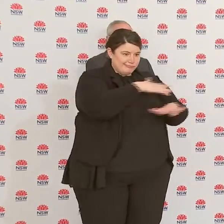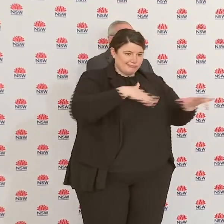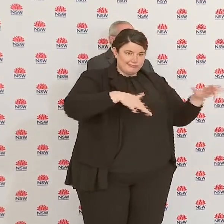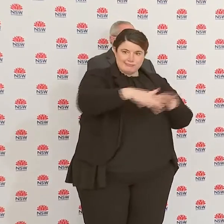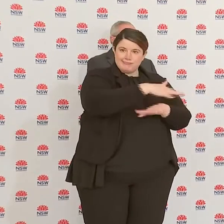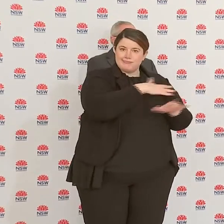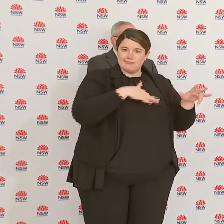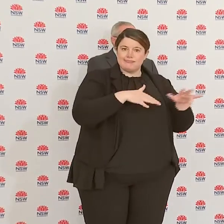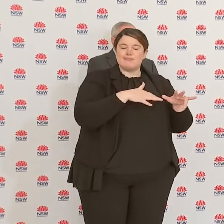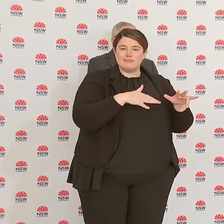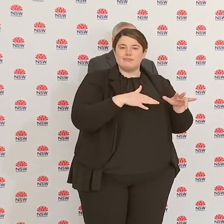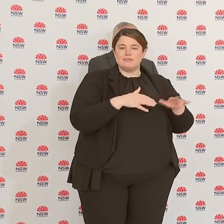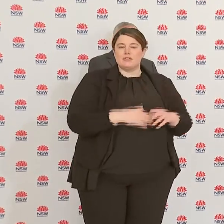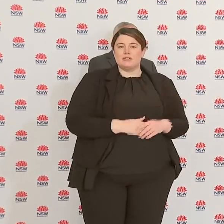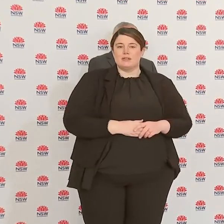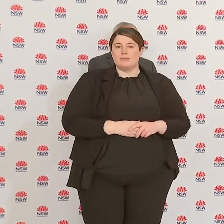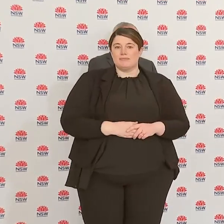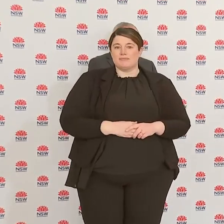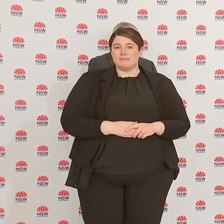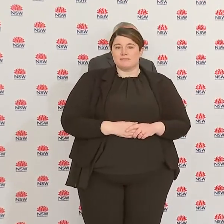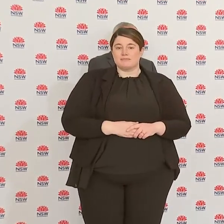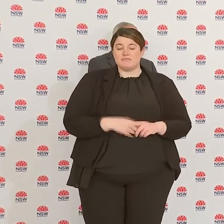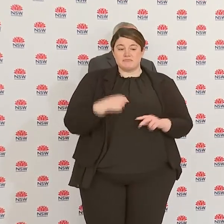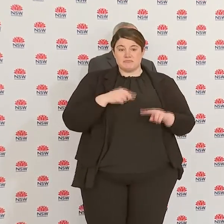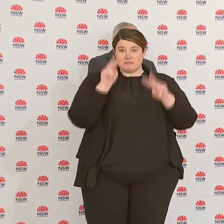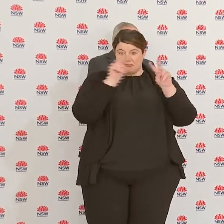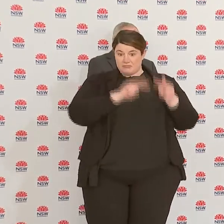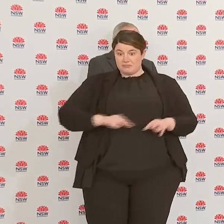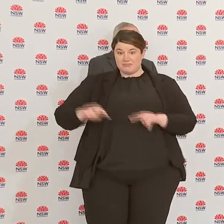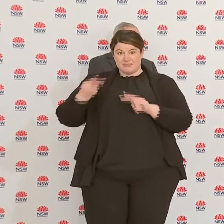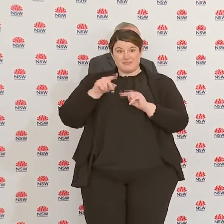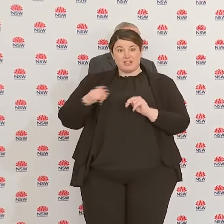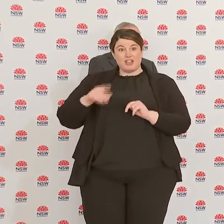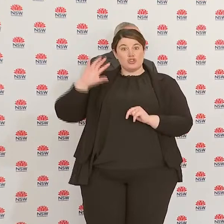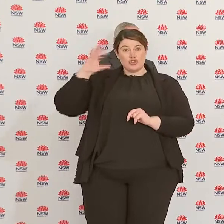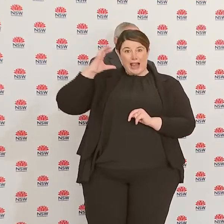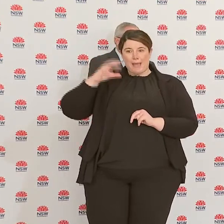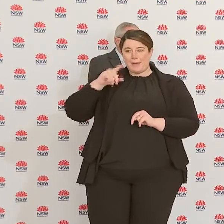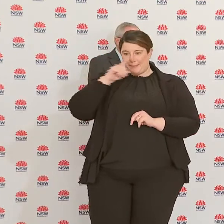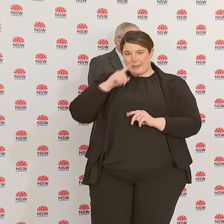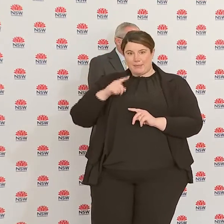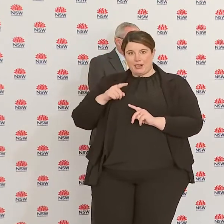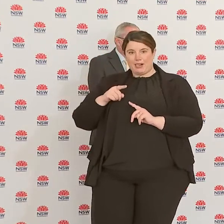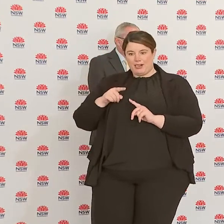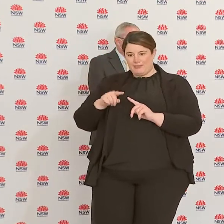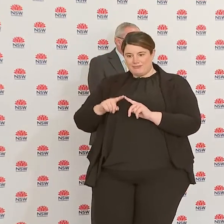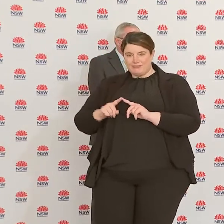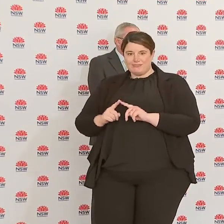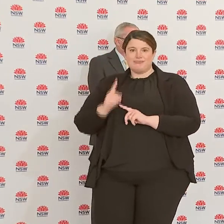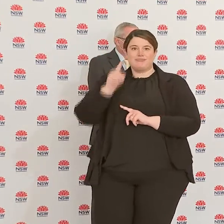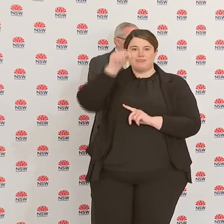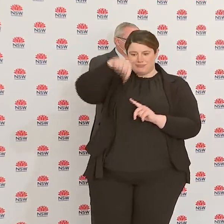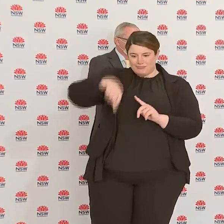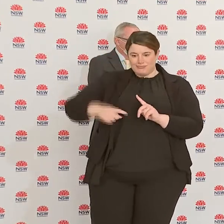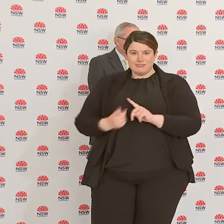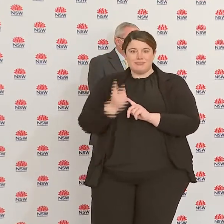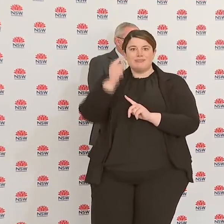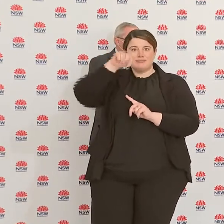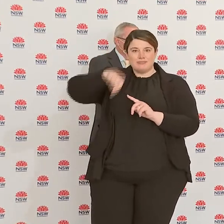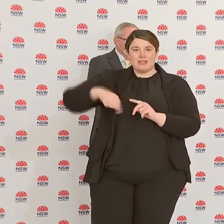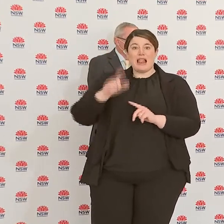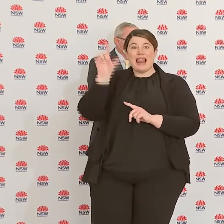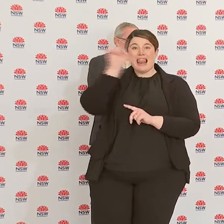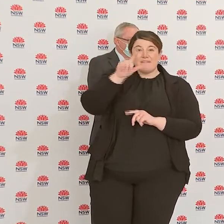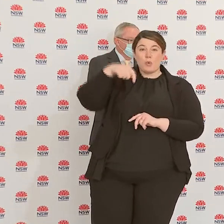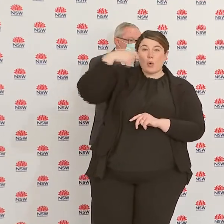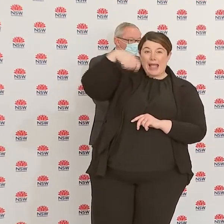area. I'm familiar with the geography and a lot of people do travel for essential work down from the